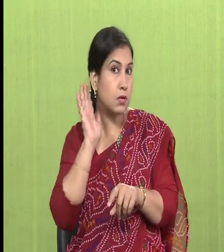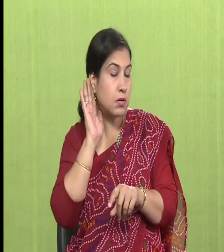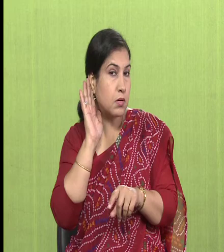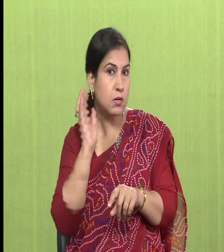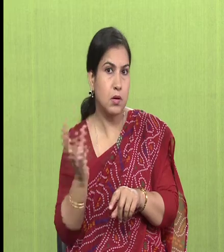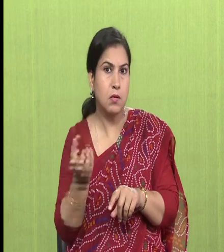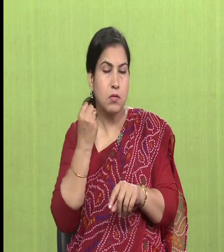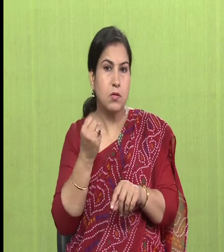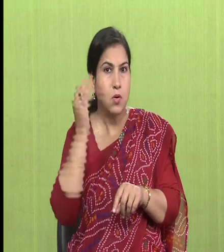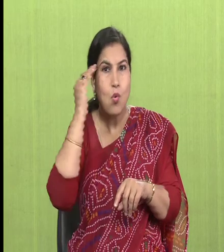and newspapers.